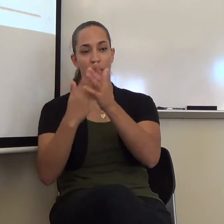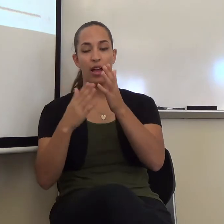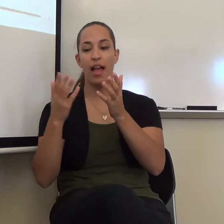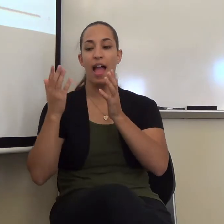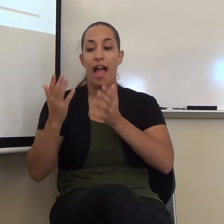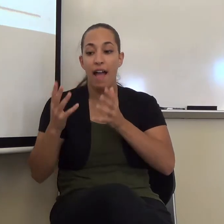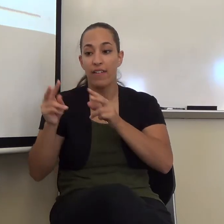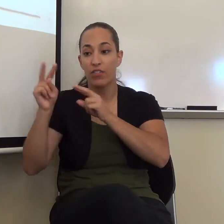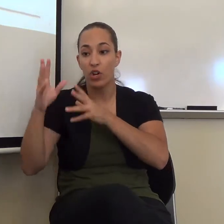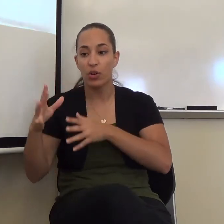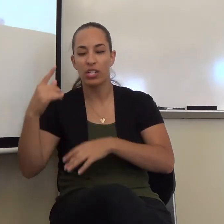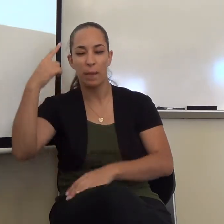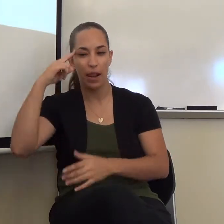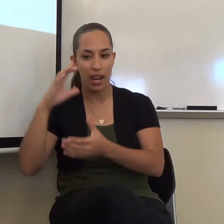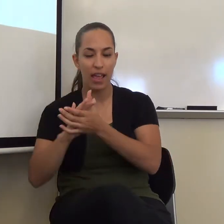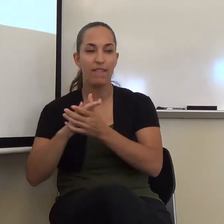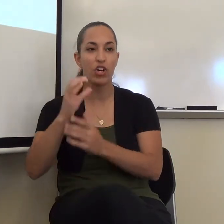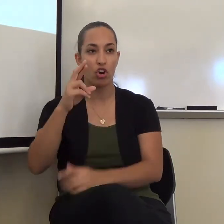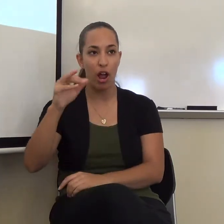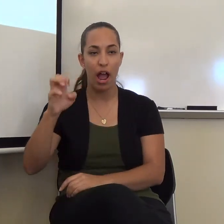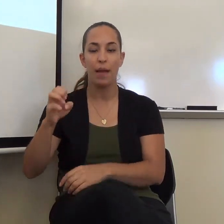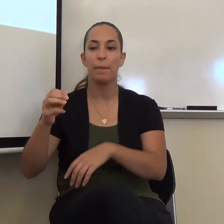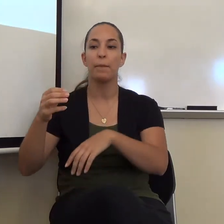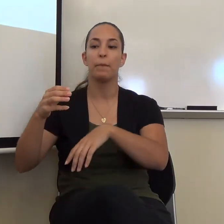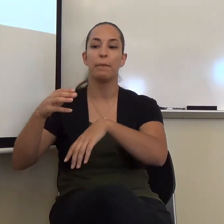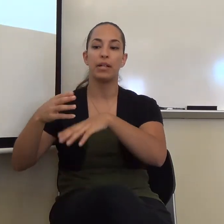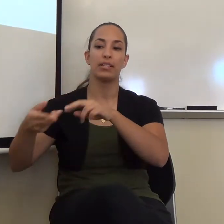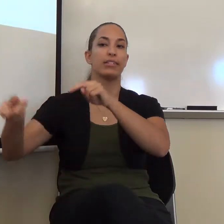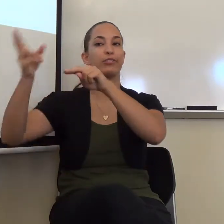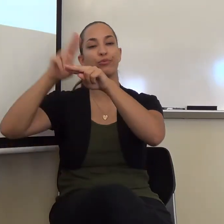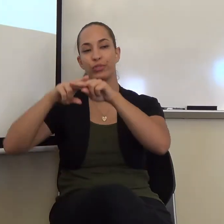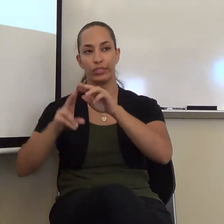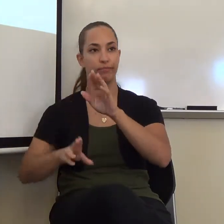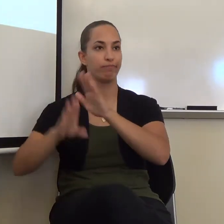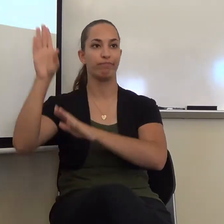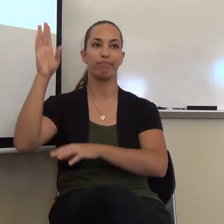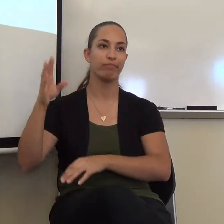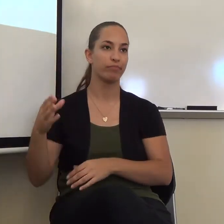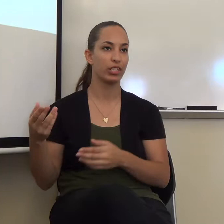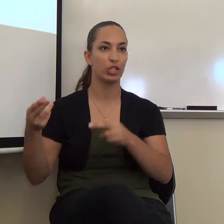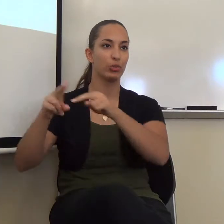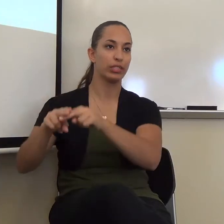the upswing, okay? So heavy,